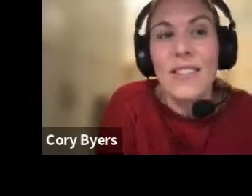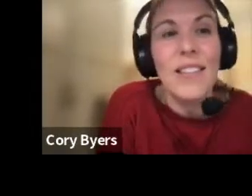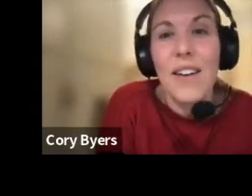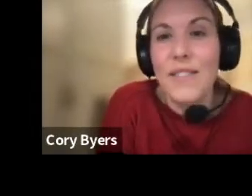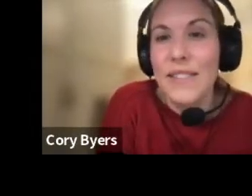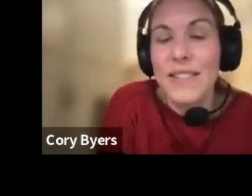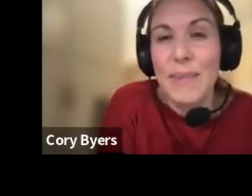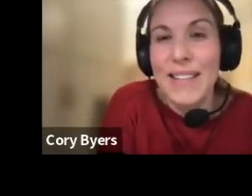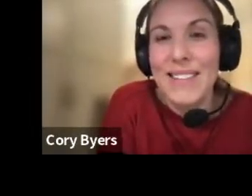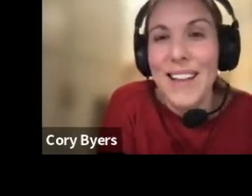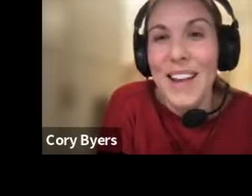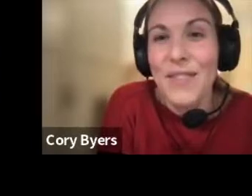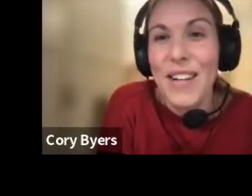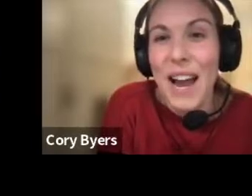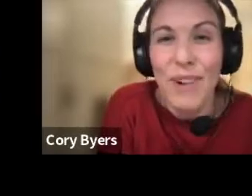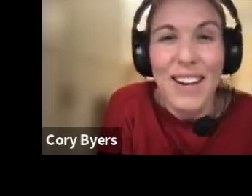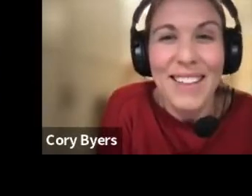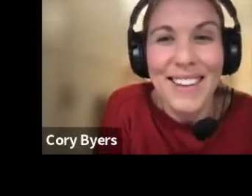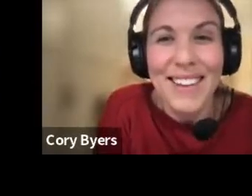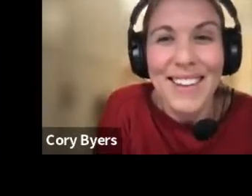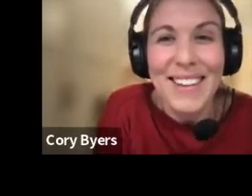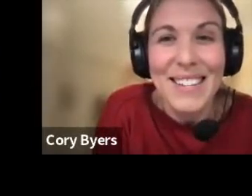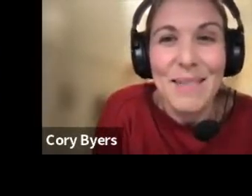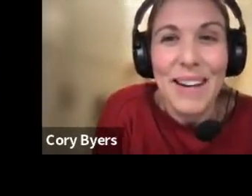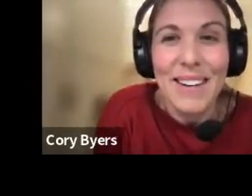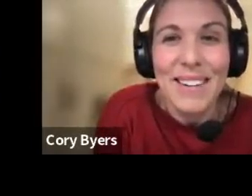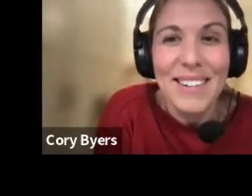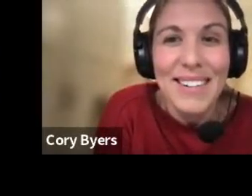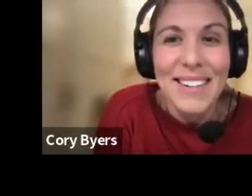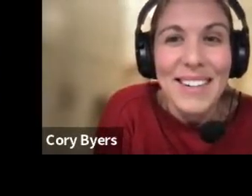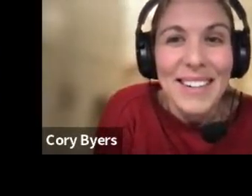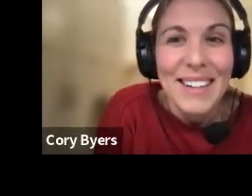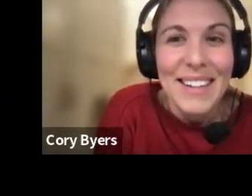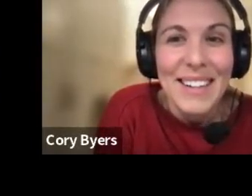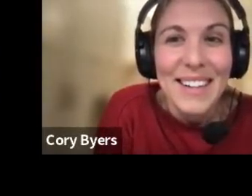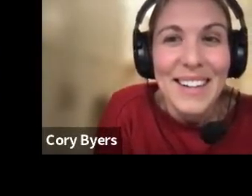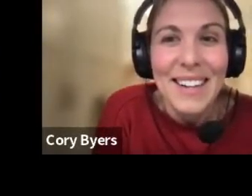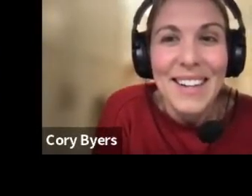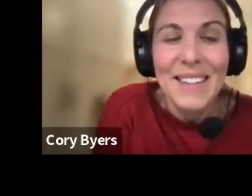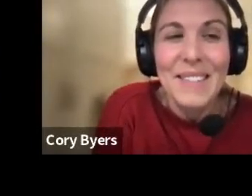just loves and spends a lot of time with, Isabel?